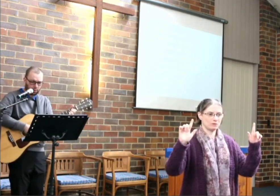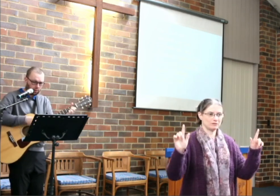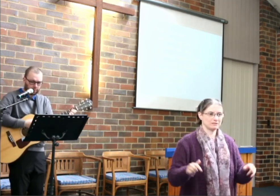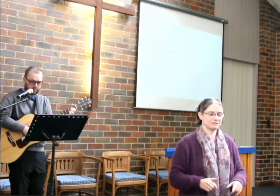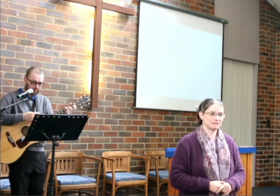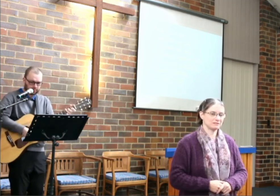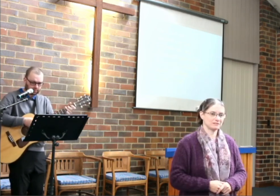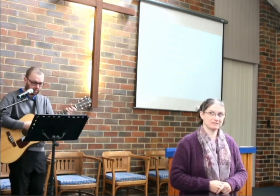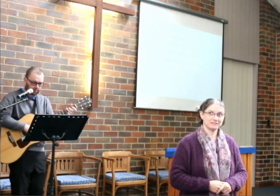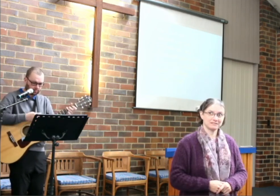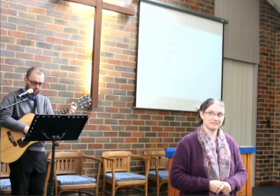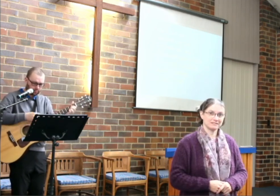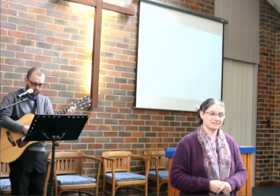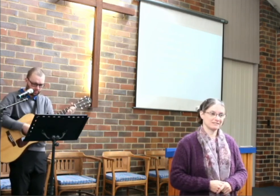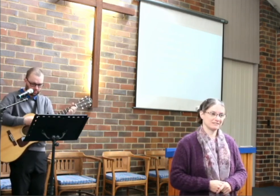Lord.